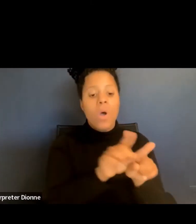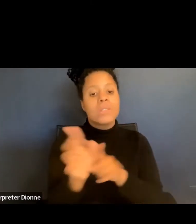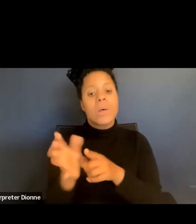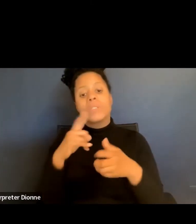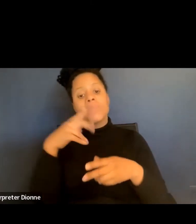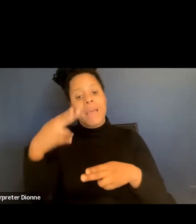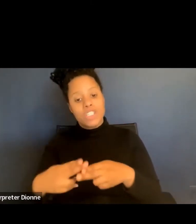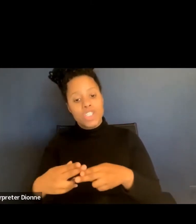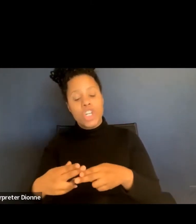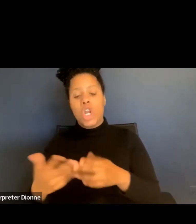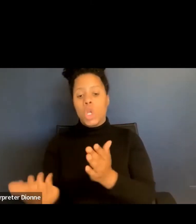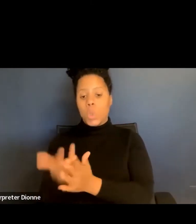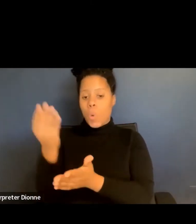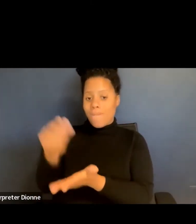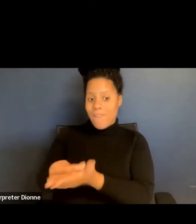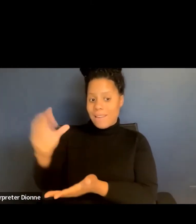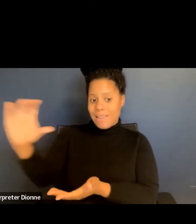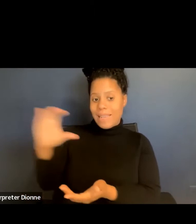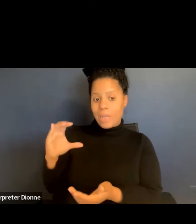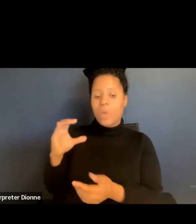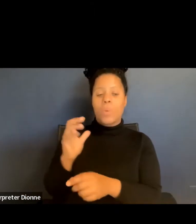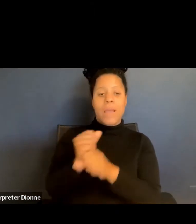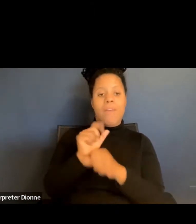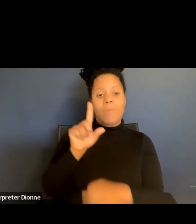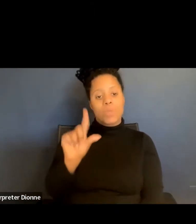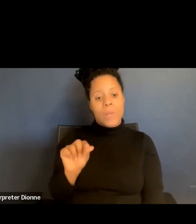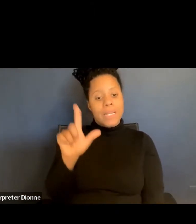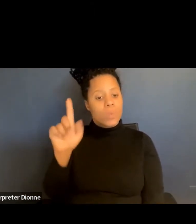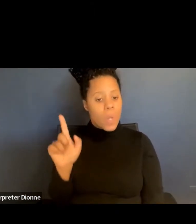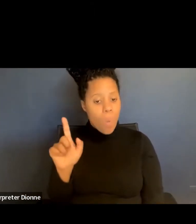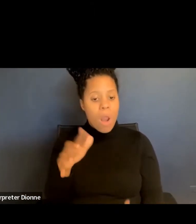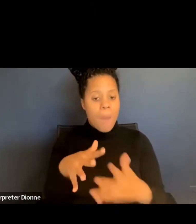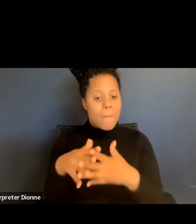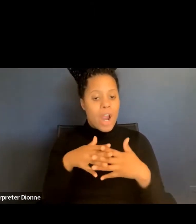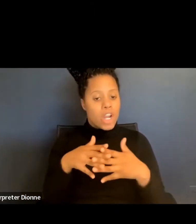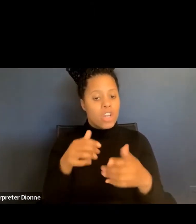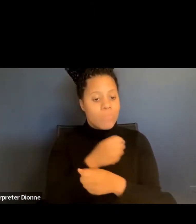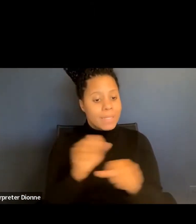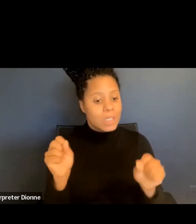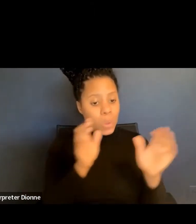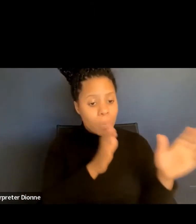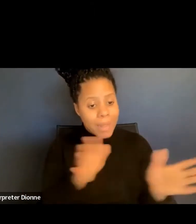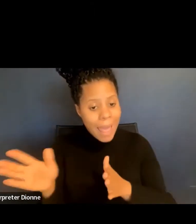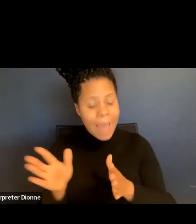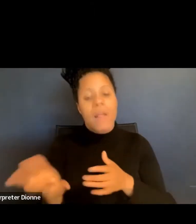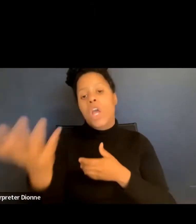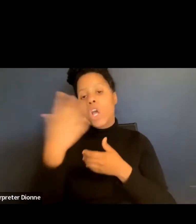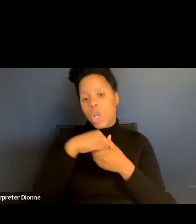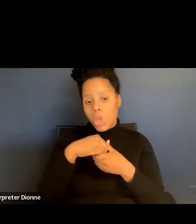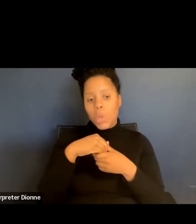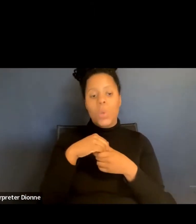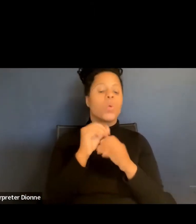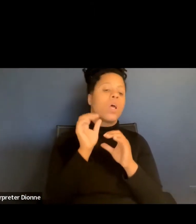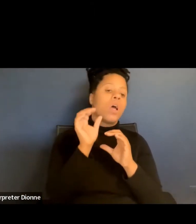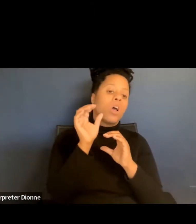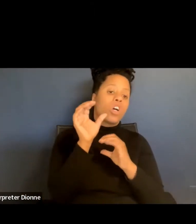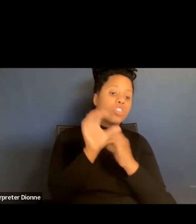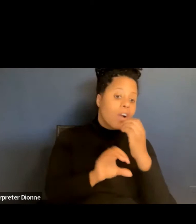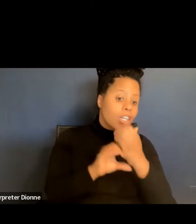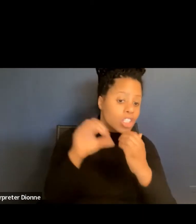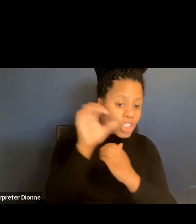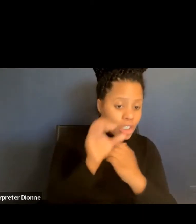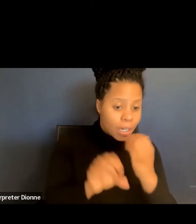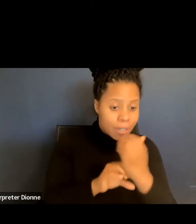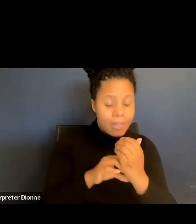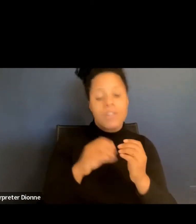American Rescue Plan, which includes health center construction and capital improvements. These were one-time